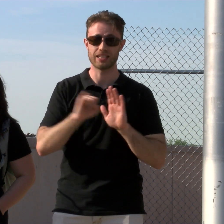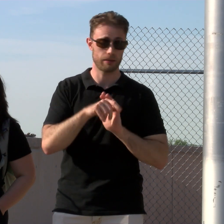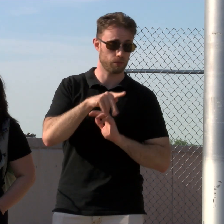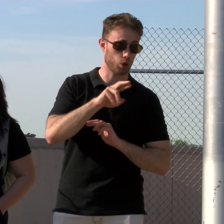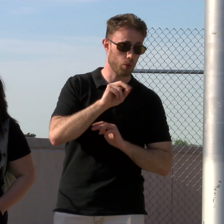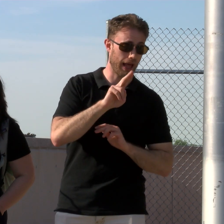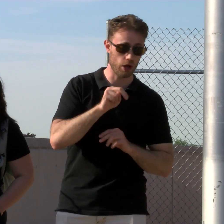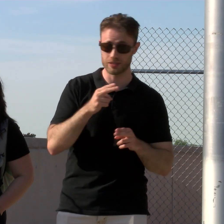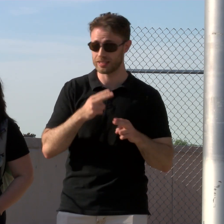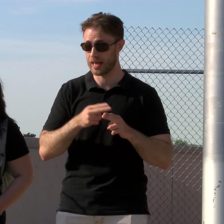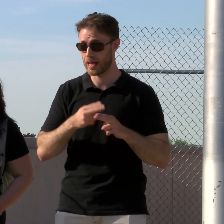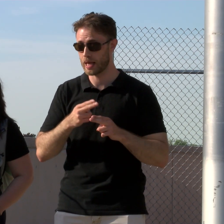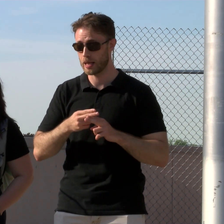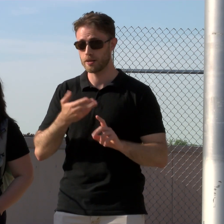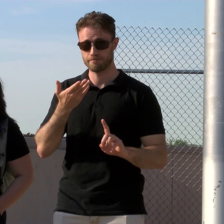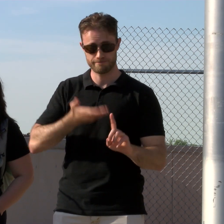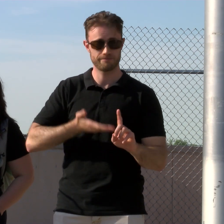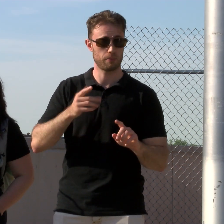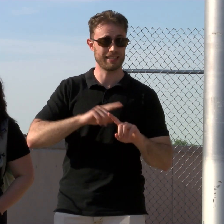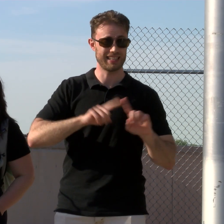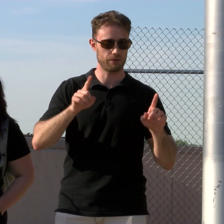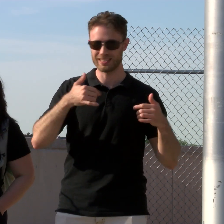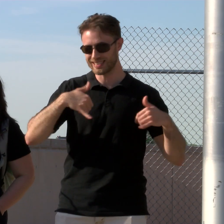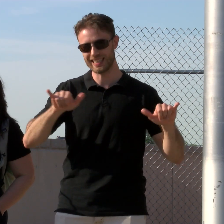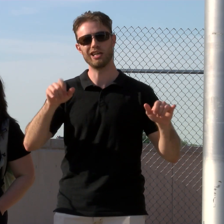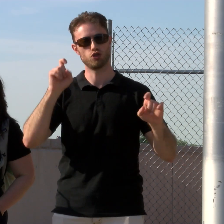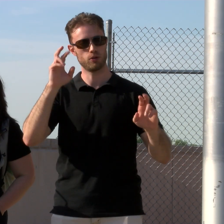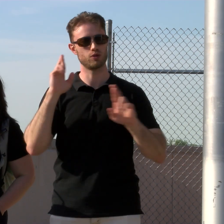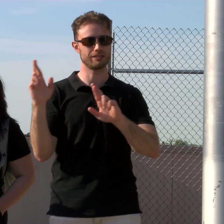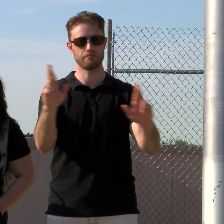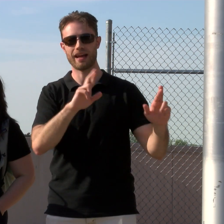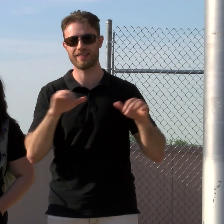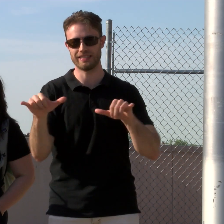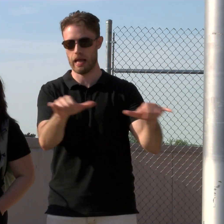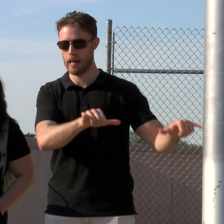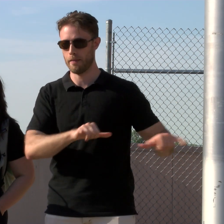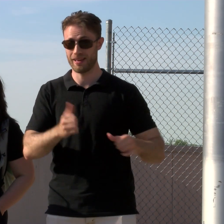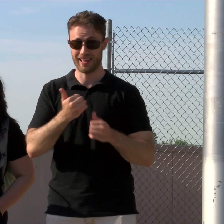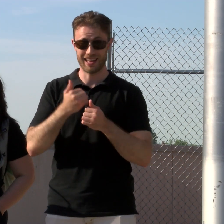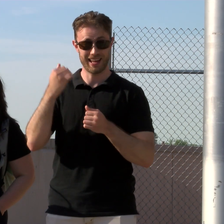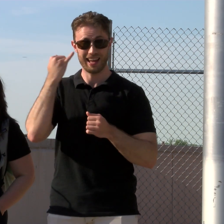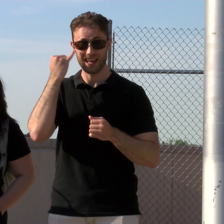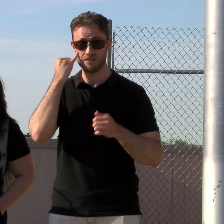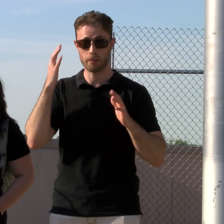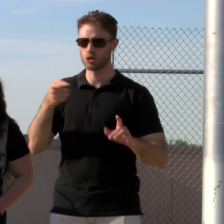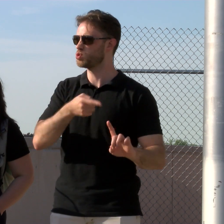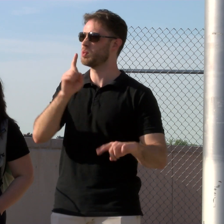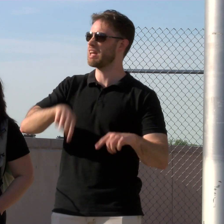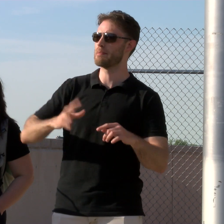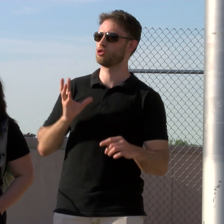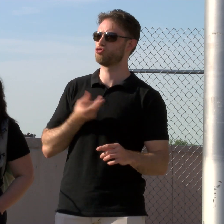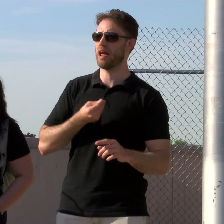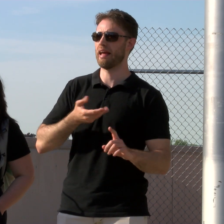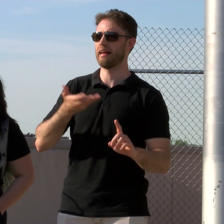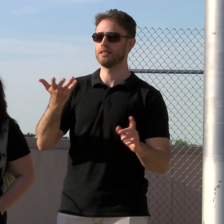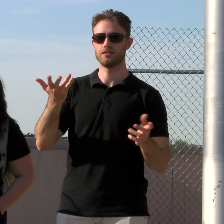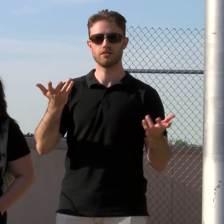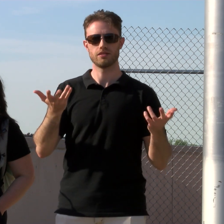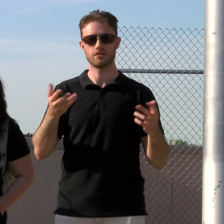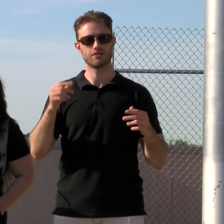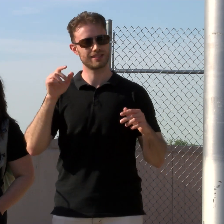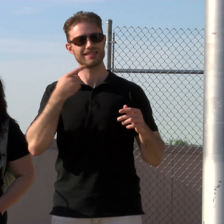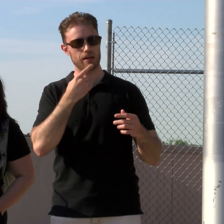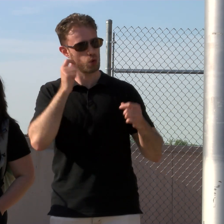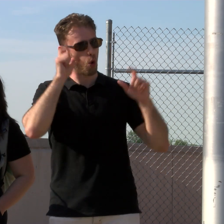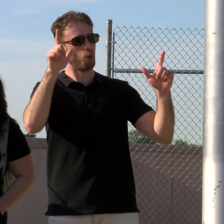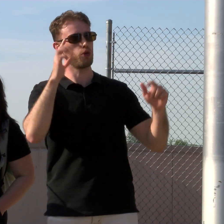or name, you may all be different, but we should be respected the same. If anybody ever tells you, you can't be trans, it's wrong. Just tell them to open their minds, because